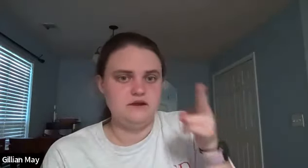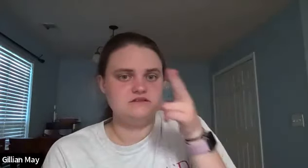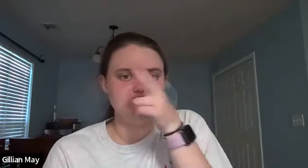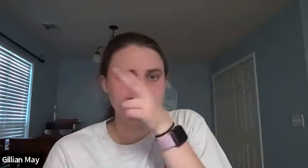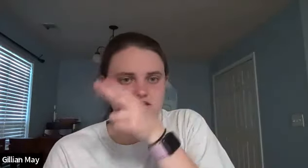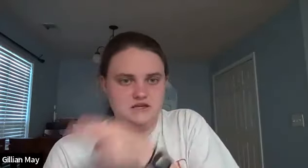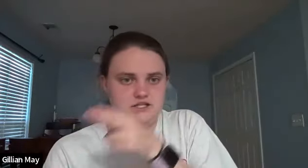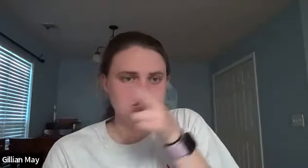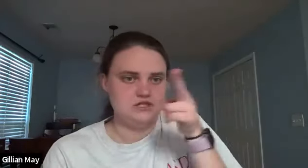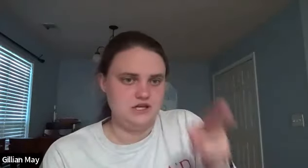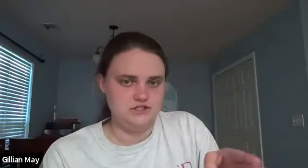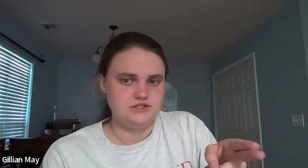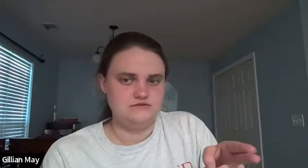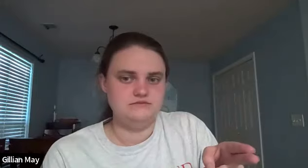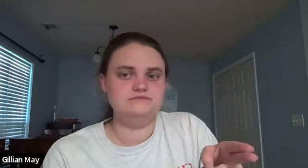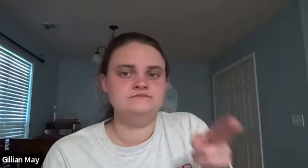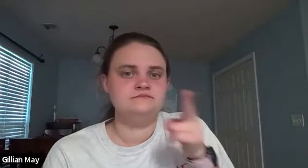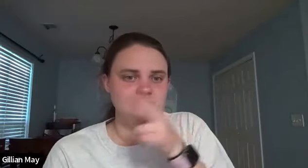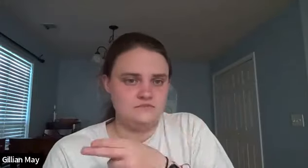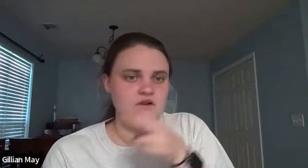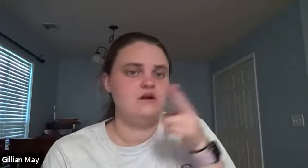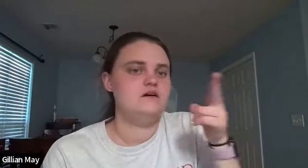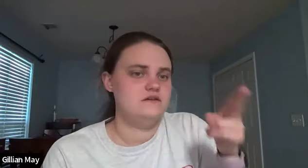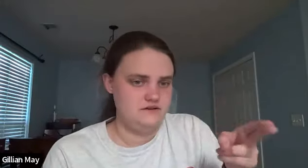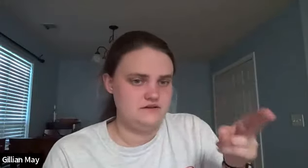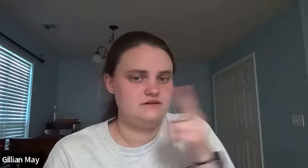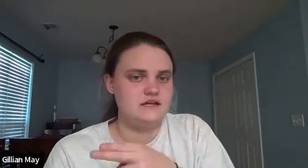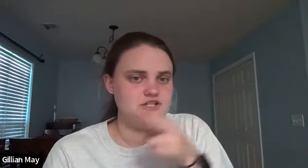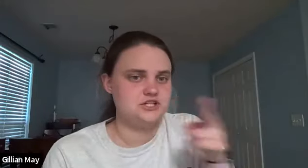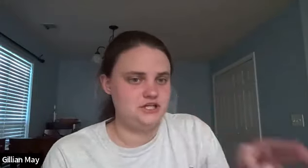bounce it, H, H. Hard of hearing, H, H.